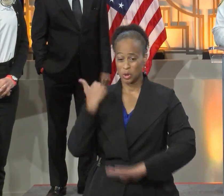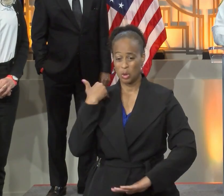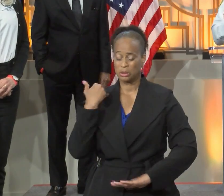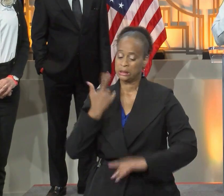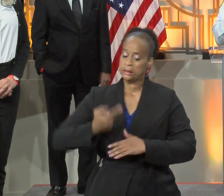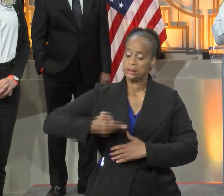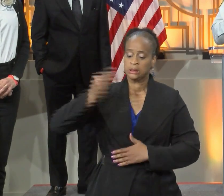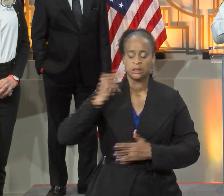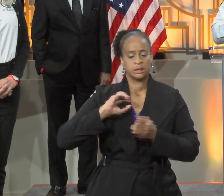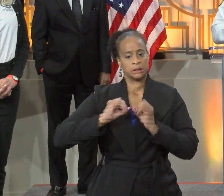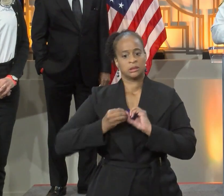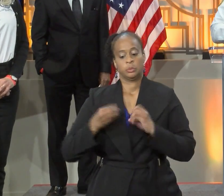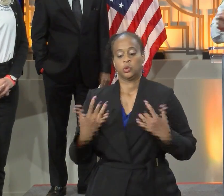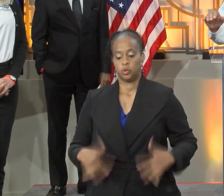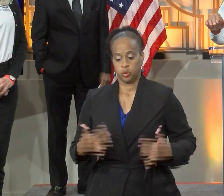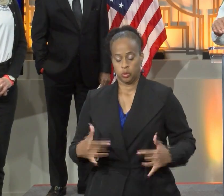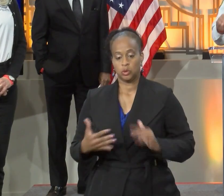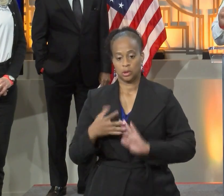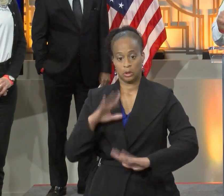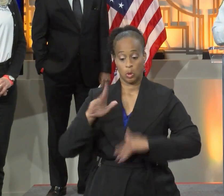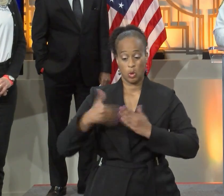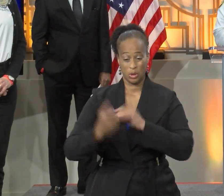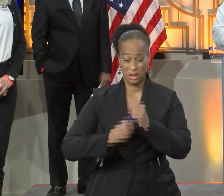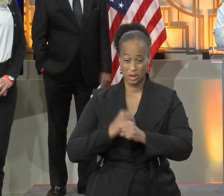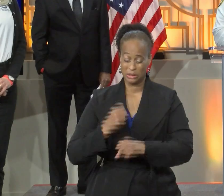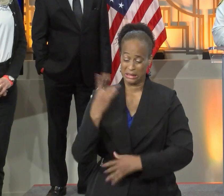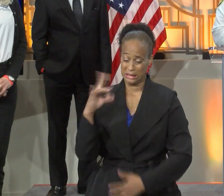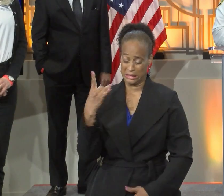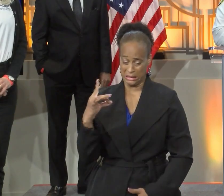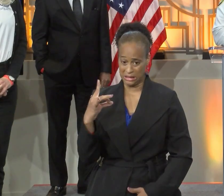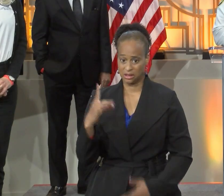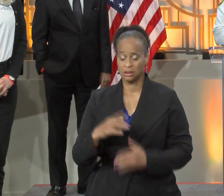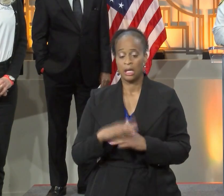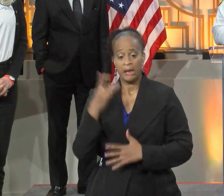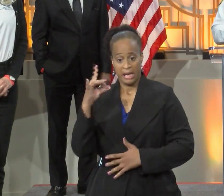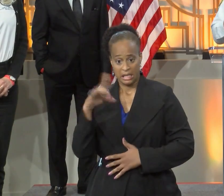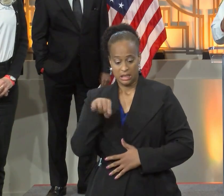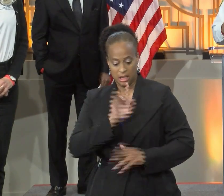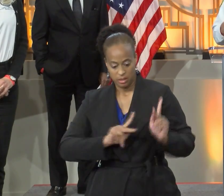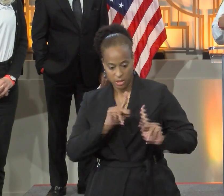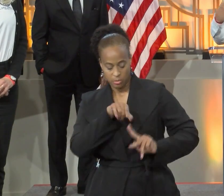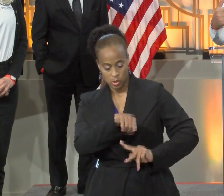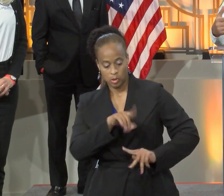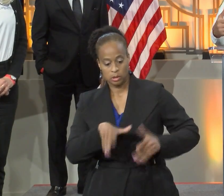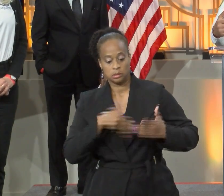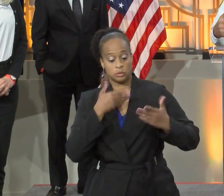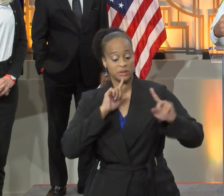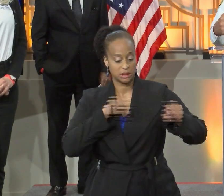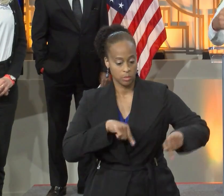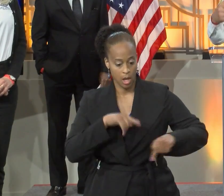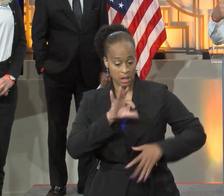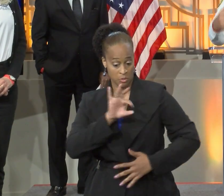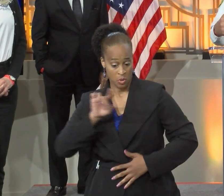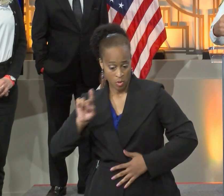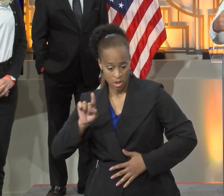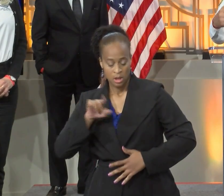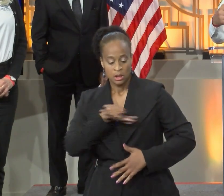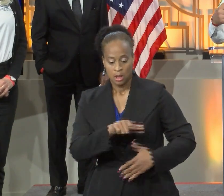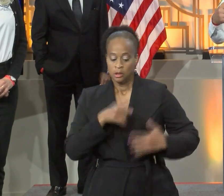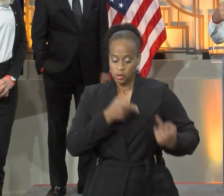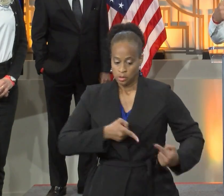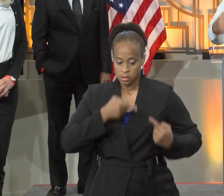number that we've had all year at 18. 18 DOAs. That's people that we respond to 911 because they're